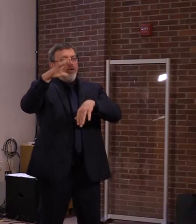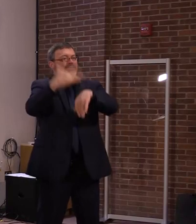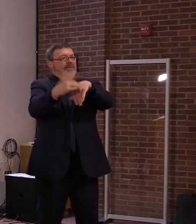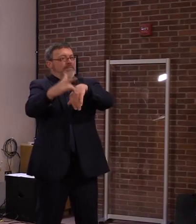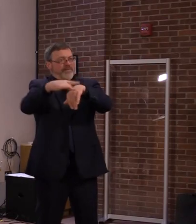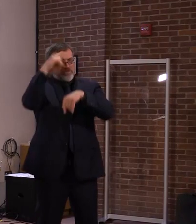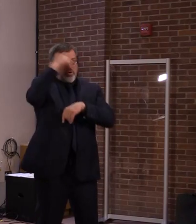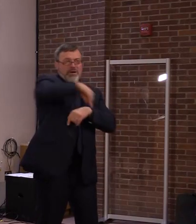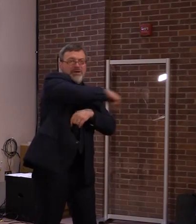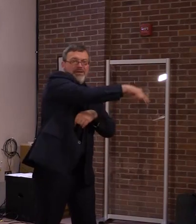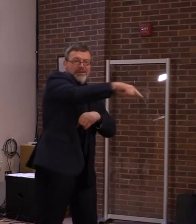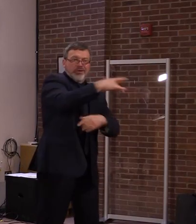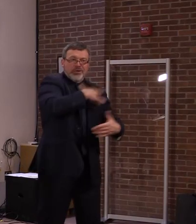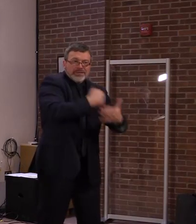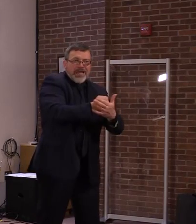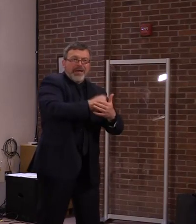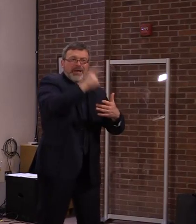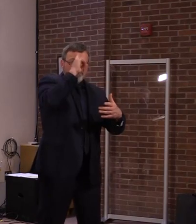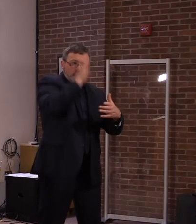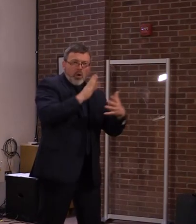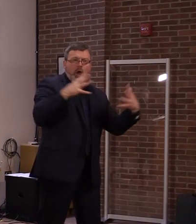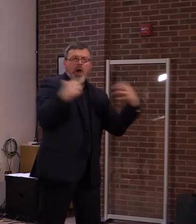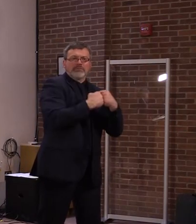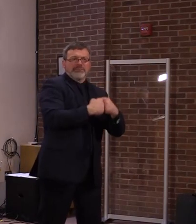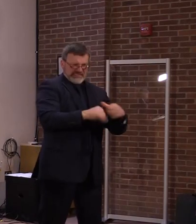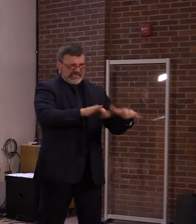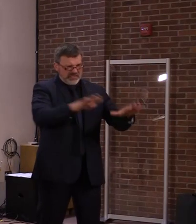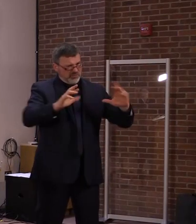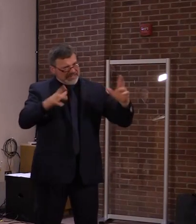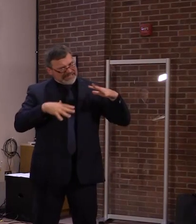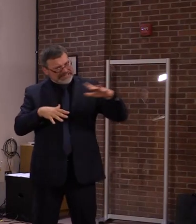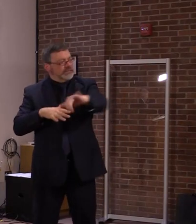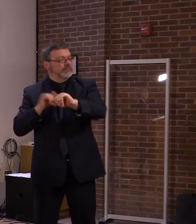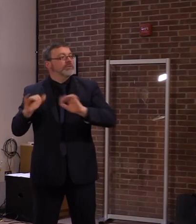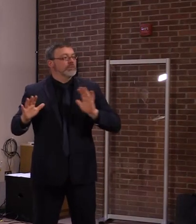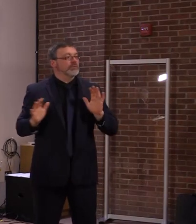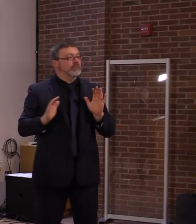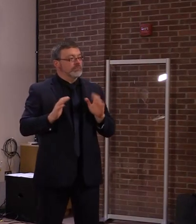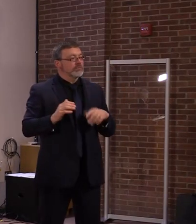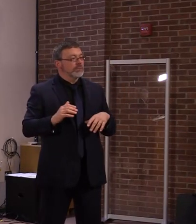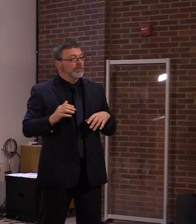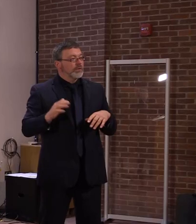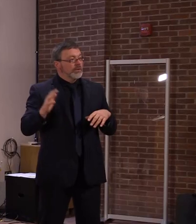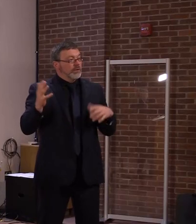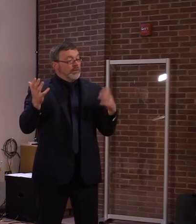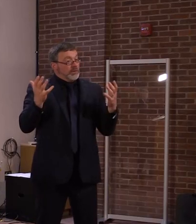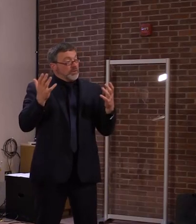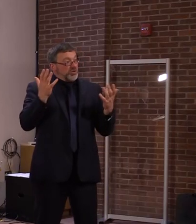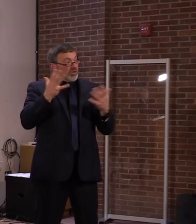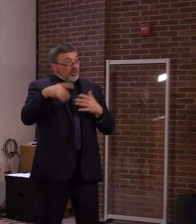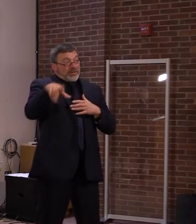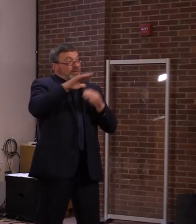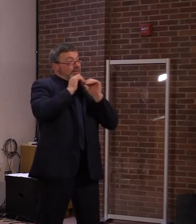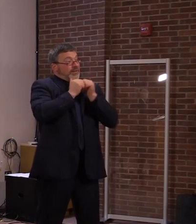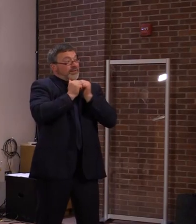COVID to avoid hospitalization. Although this antibody treatment is not a replacement for vaccines, it is